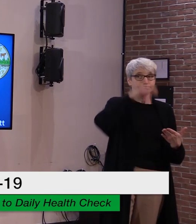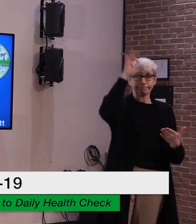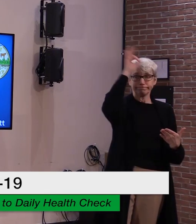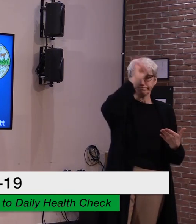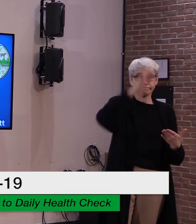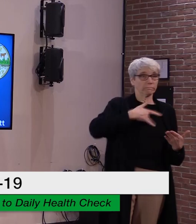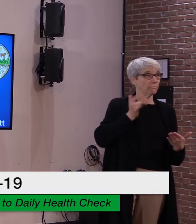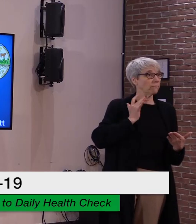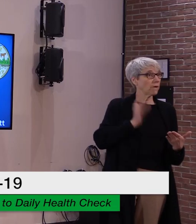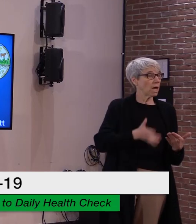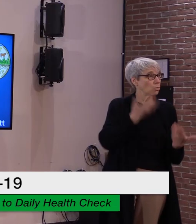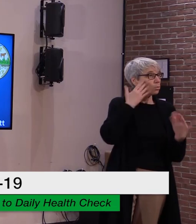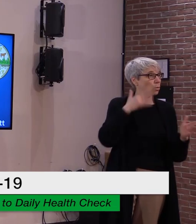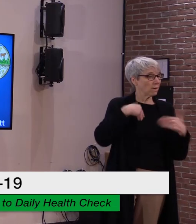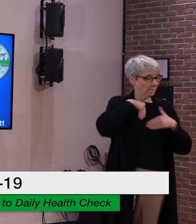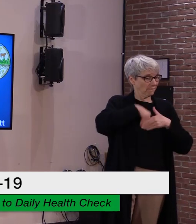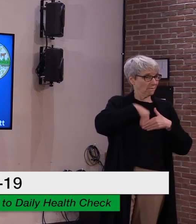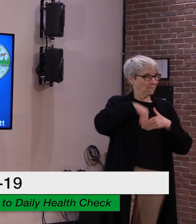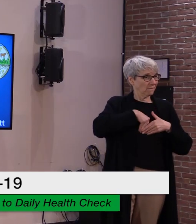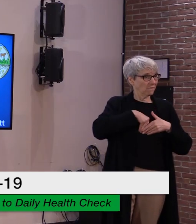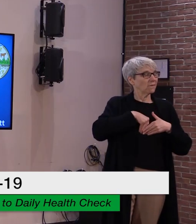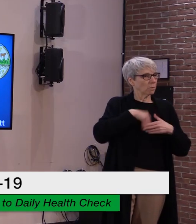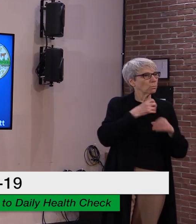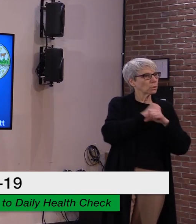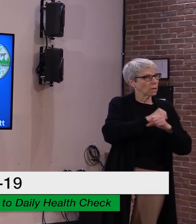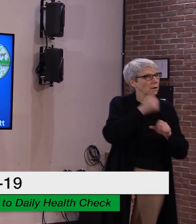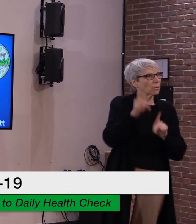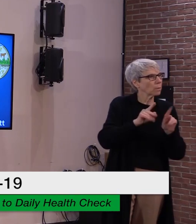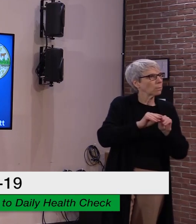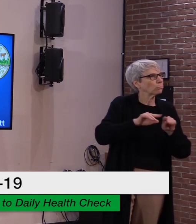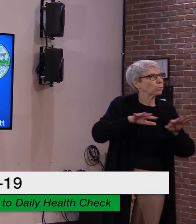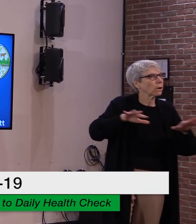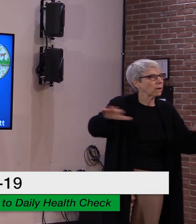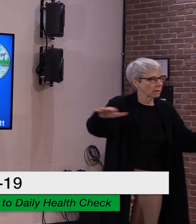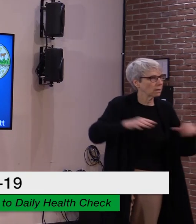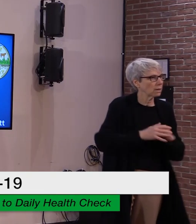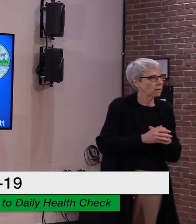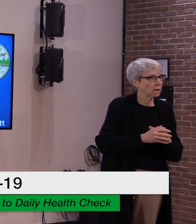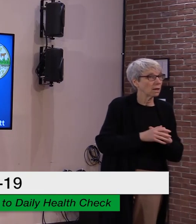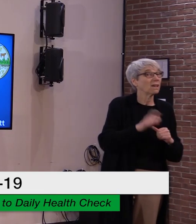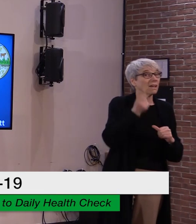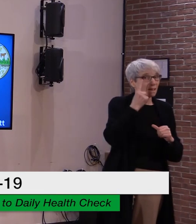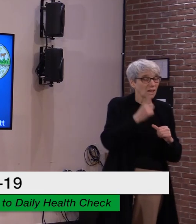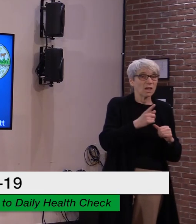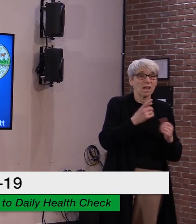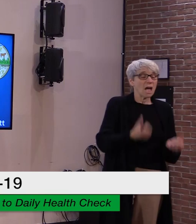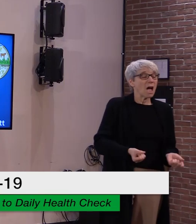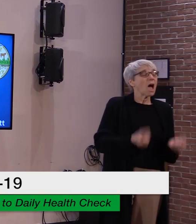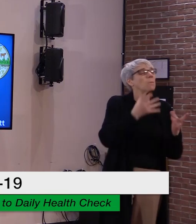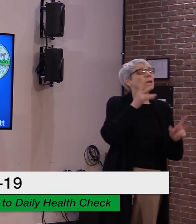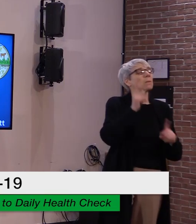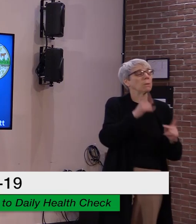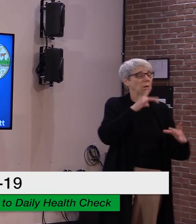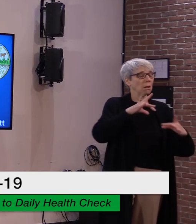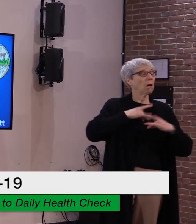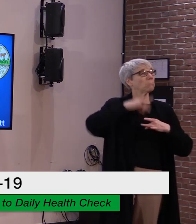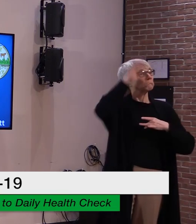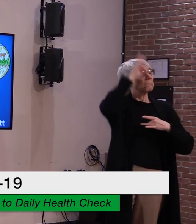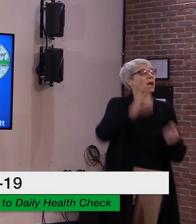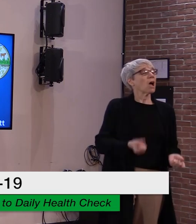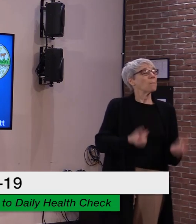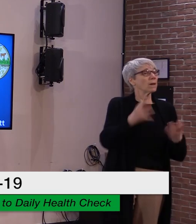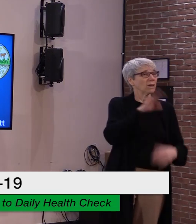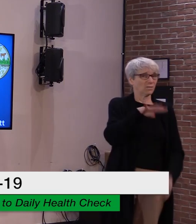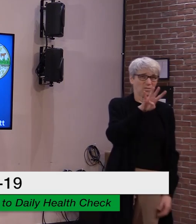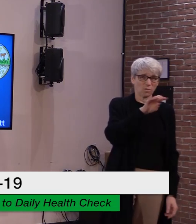symptoms which might happen as much as 40 percent of the time and leads to the insidious spread of infection